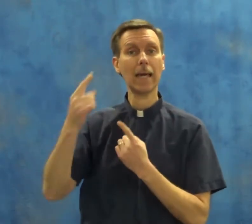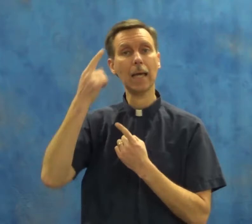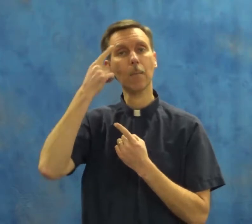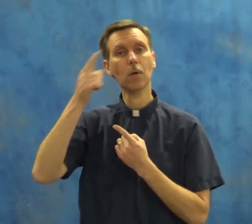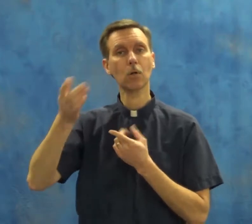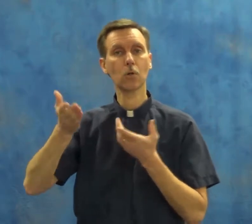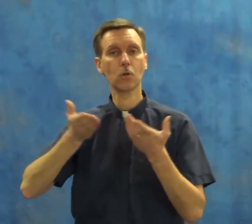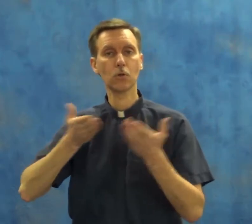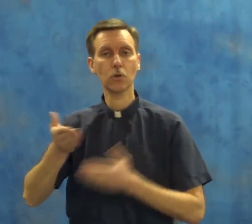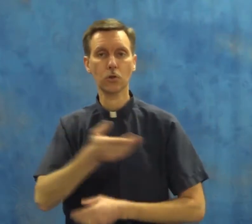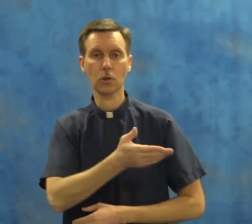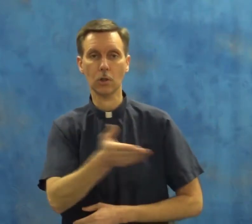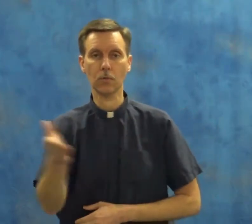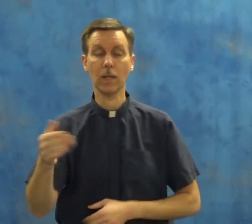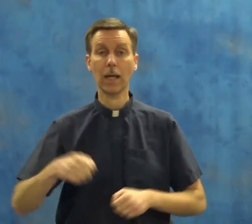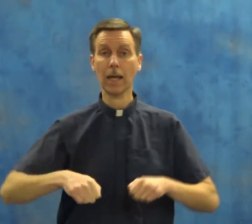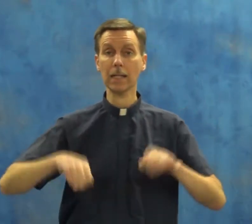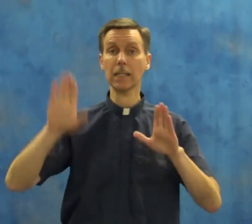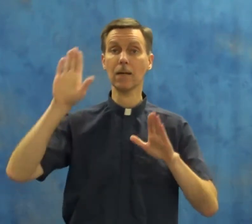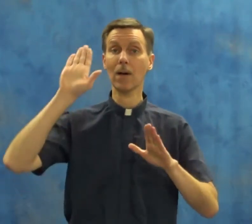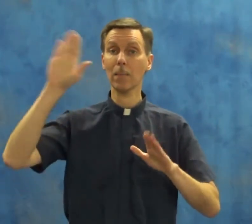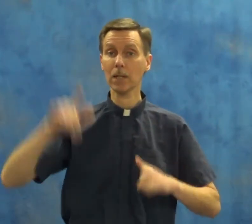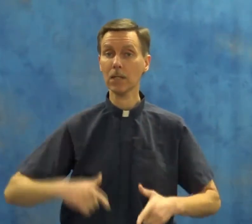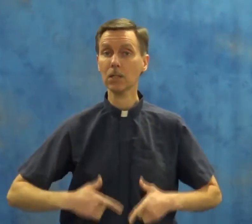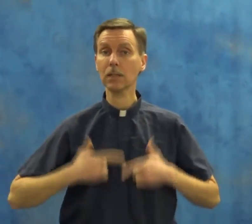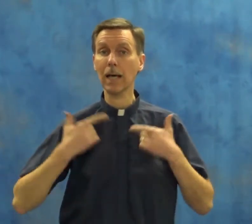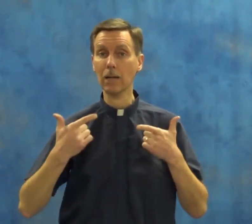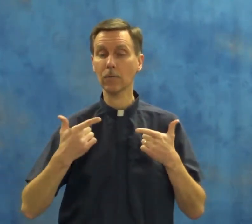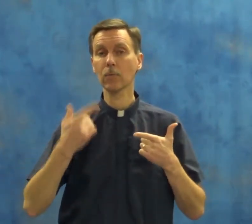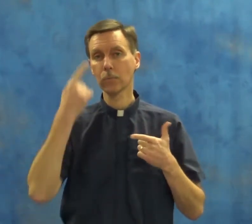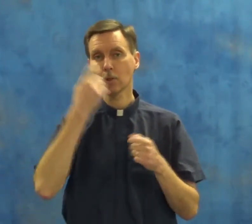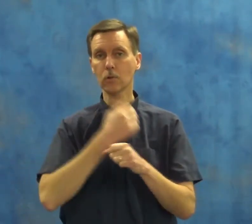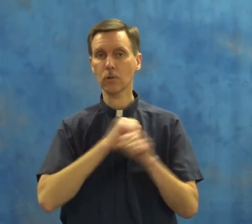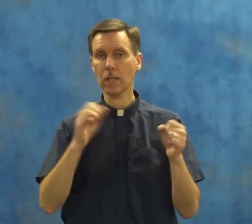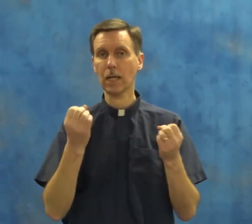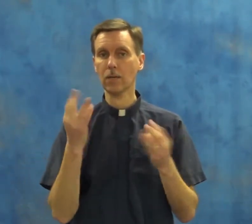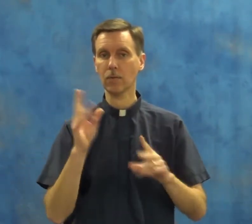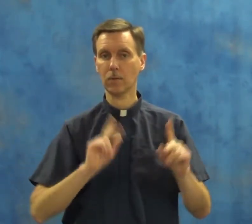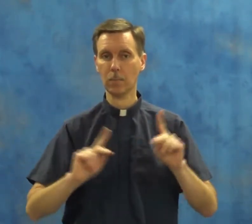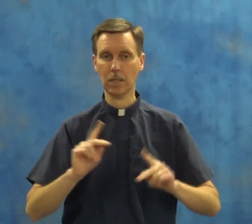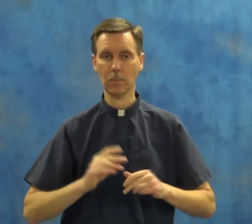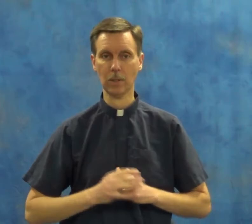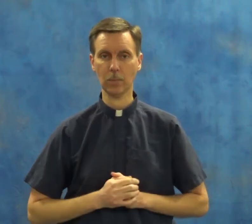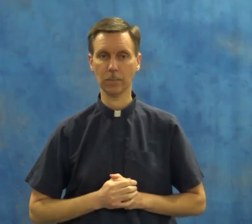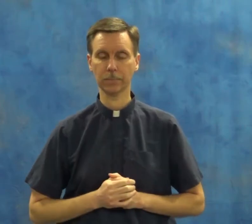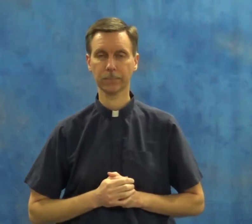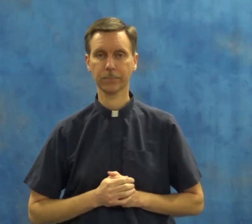came to serve and to give up his life to save many people.